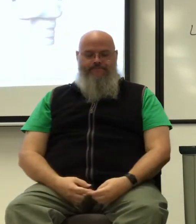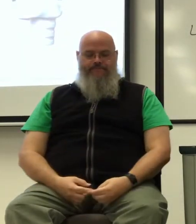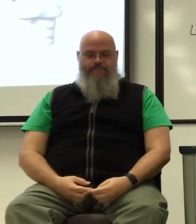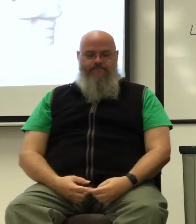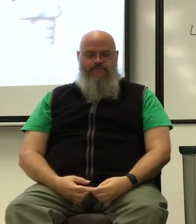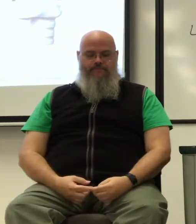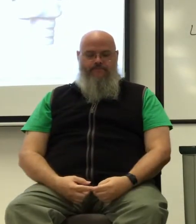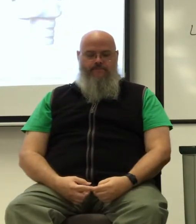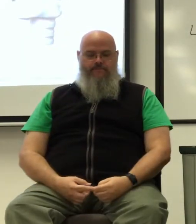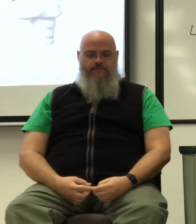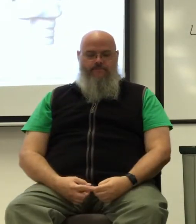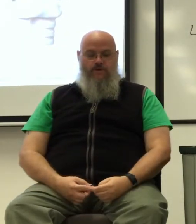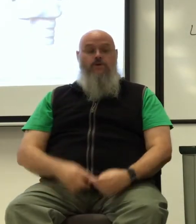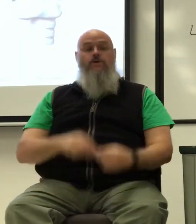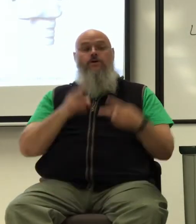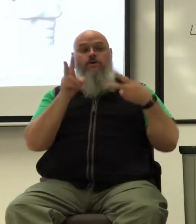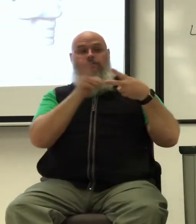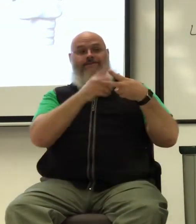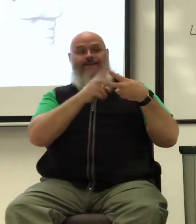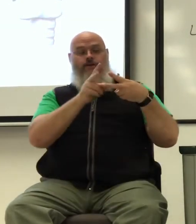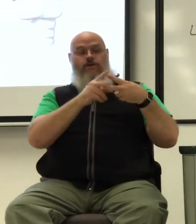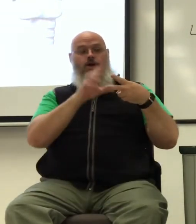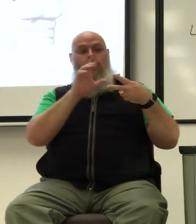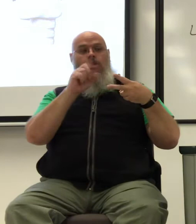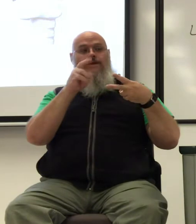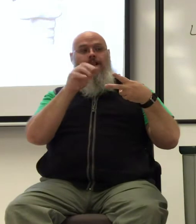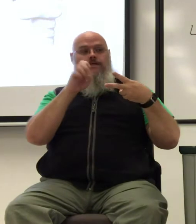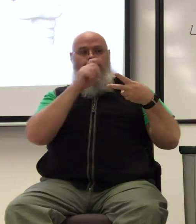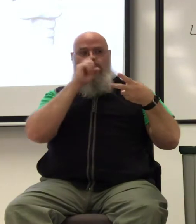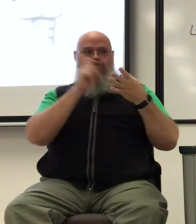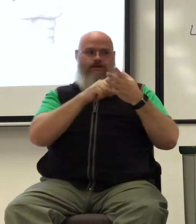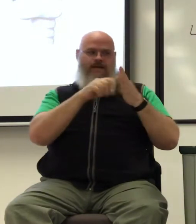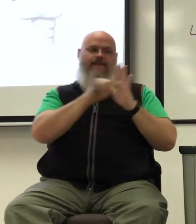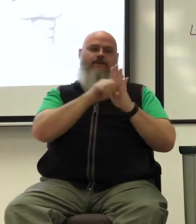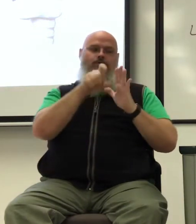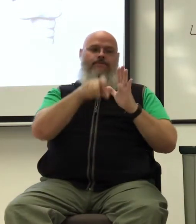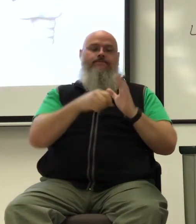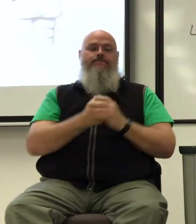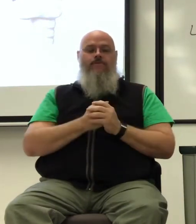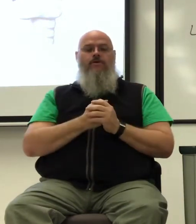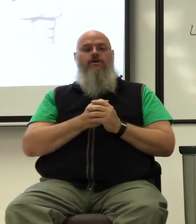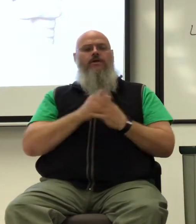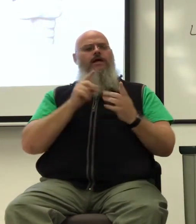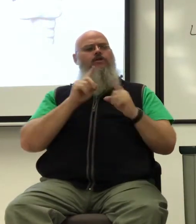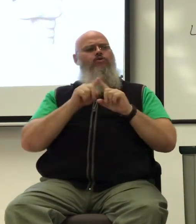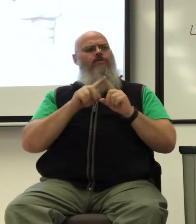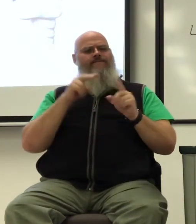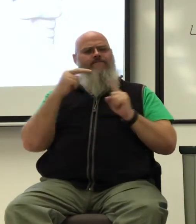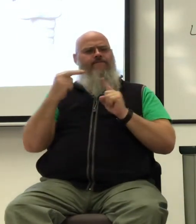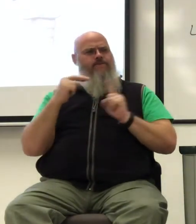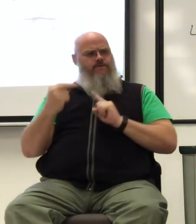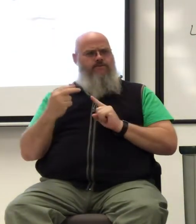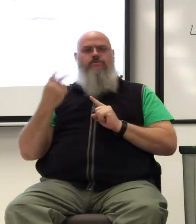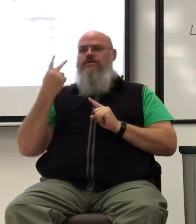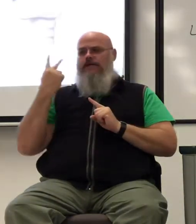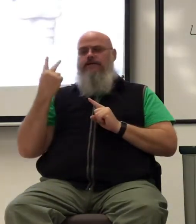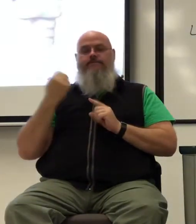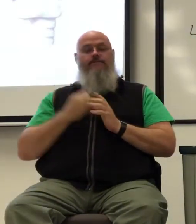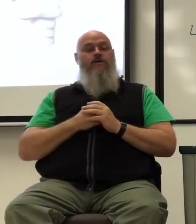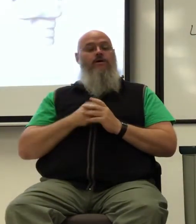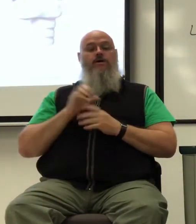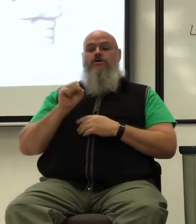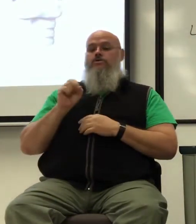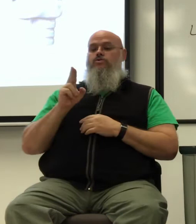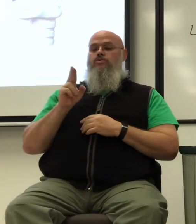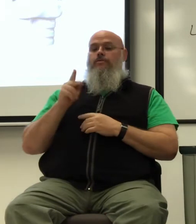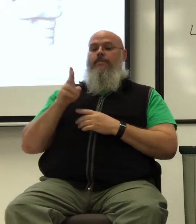So be able to identify those two cartilages. From this view, superior and posterior, there's other things that we see. From the superior